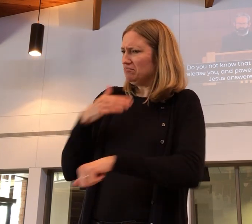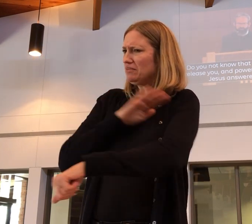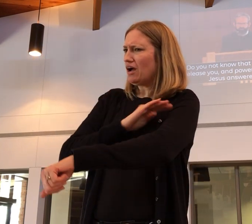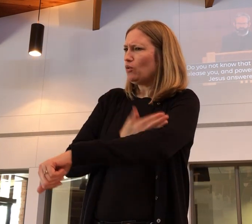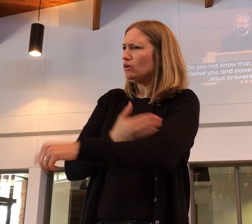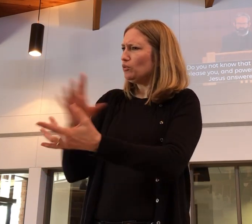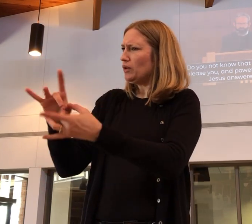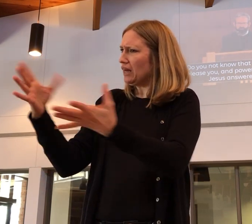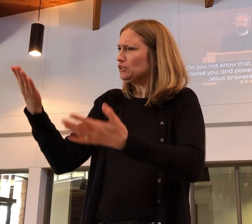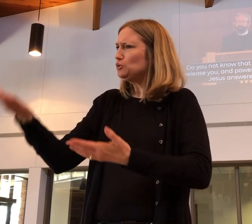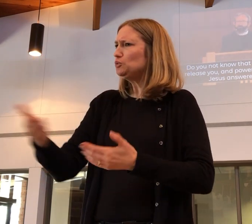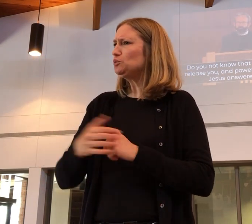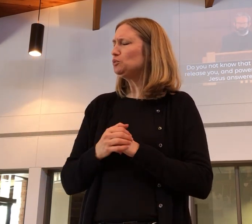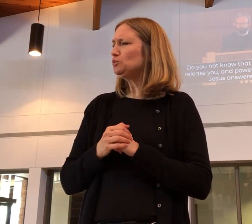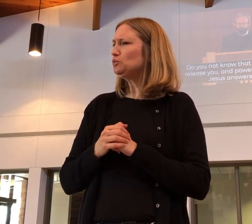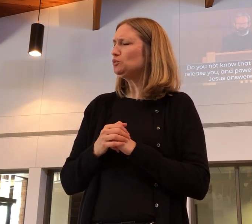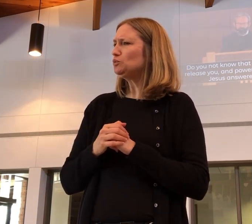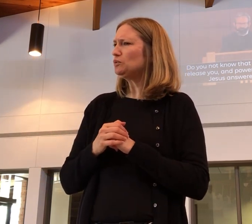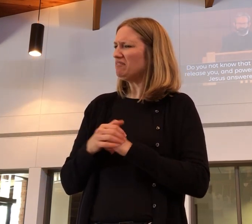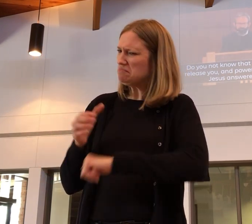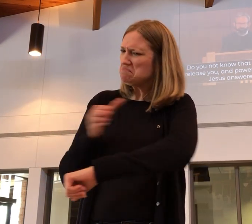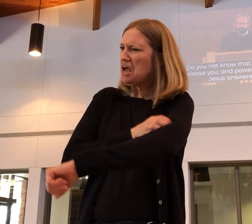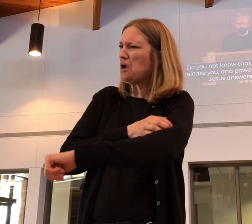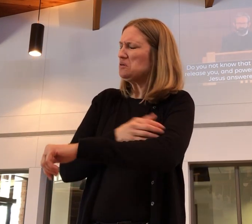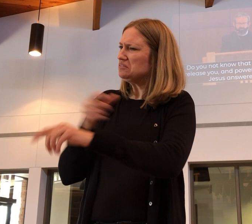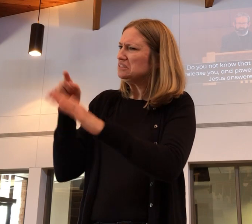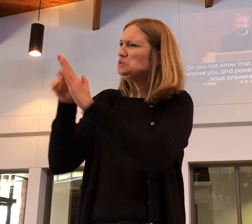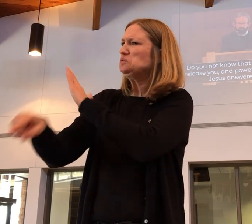to release you and the power to crucify you?"